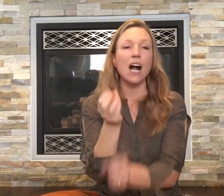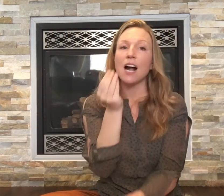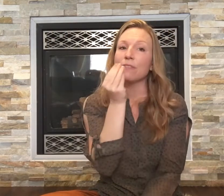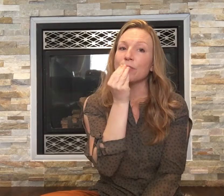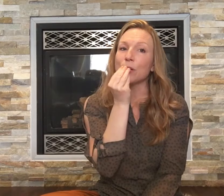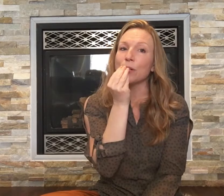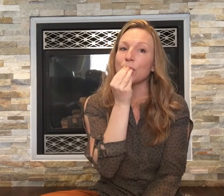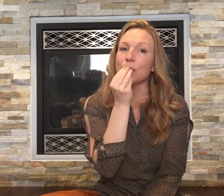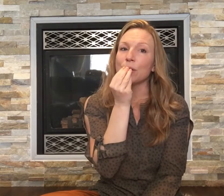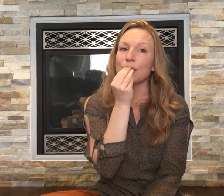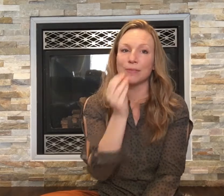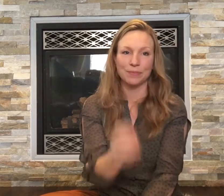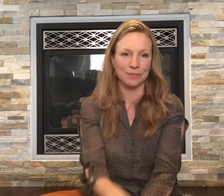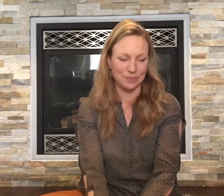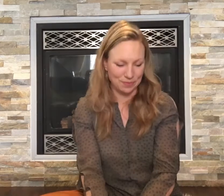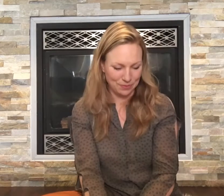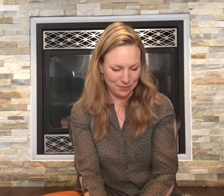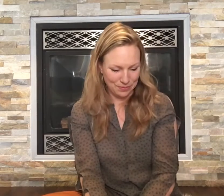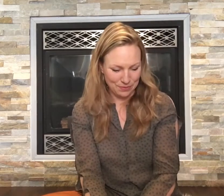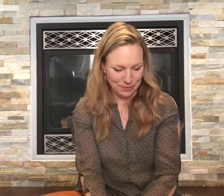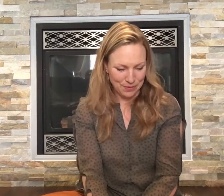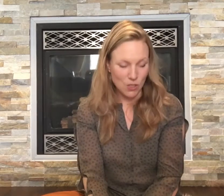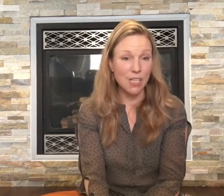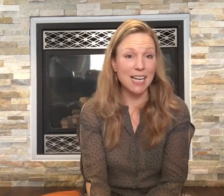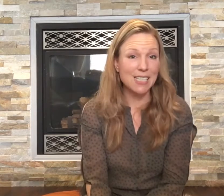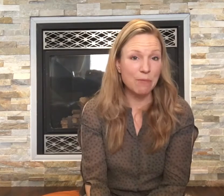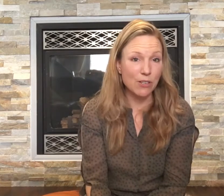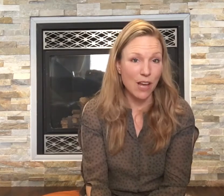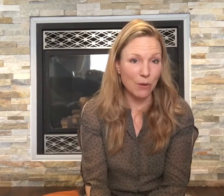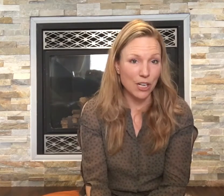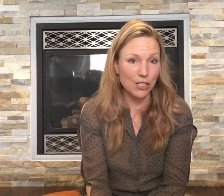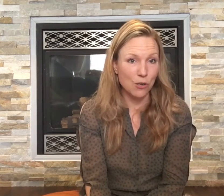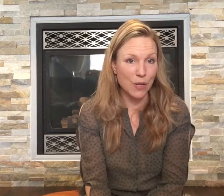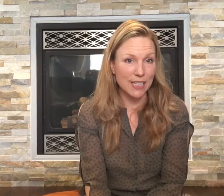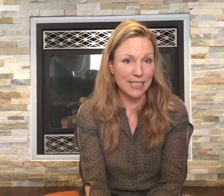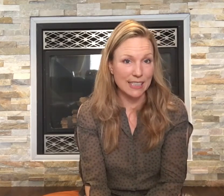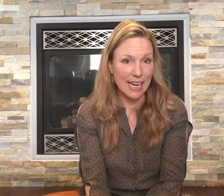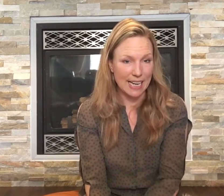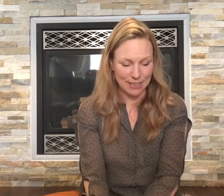our food. So the next time we do that, we're going to do it with a little kid.